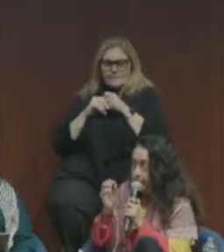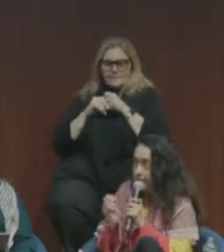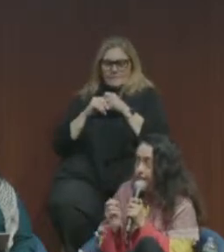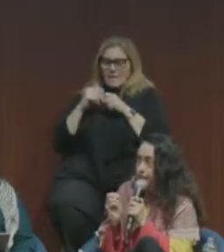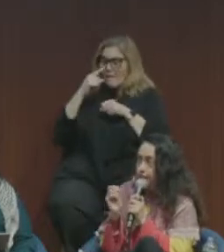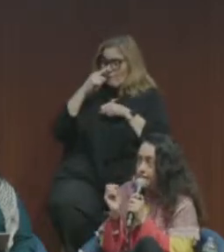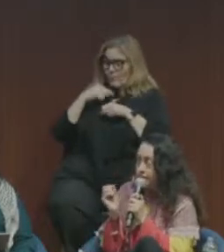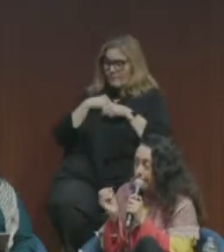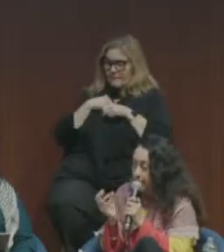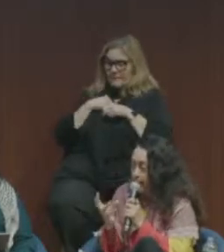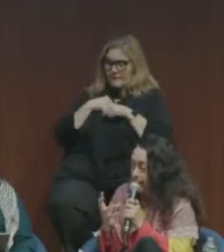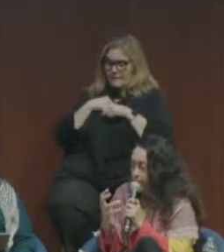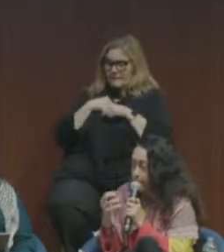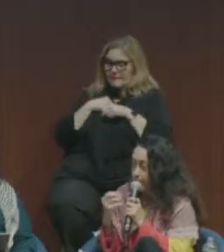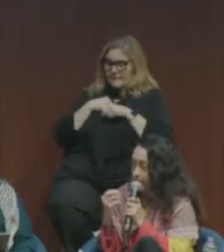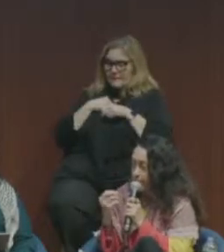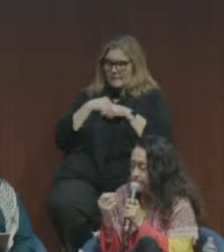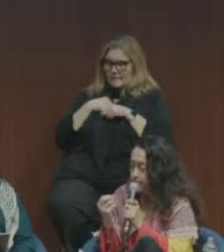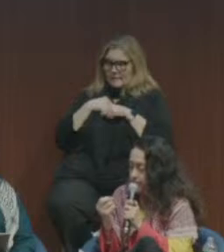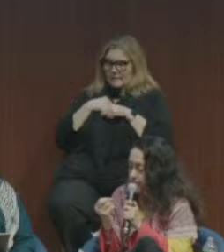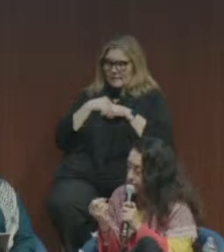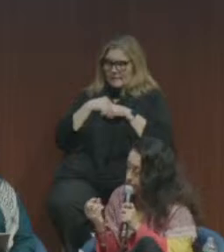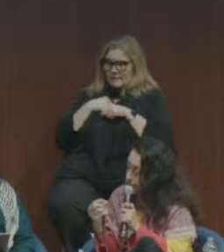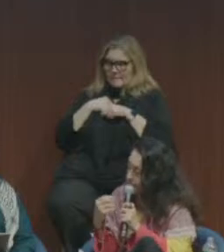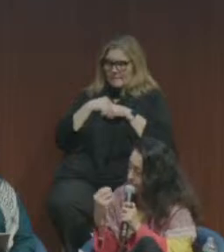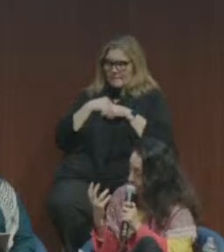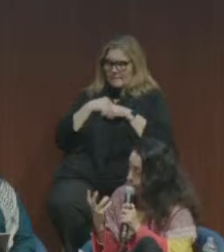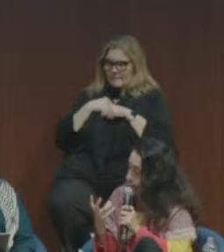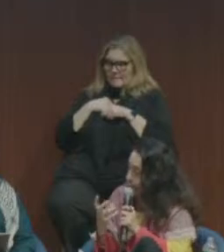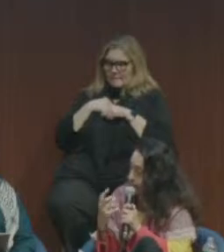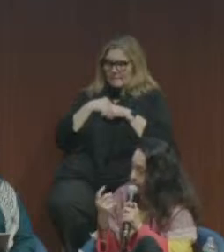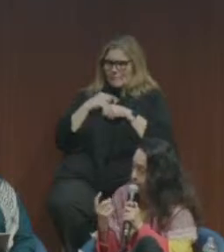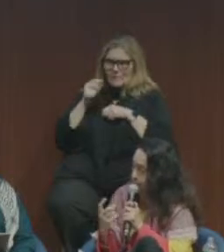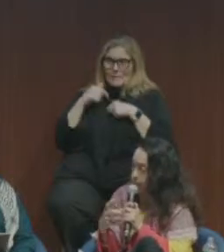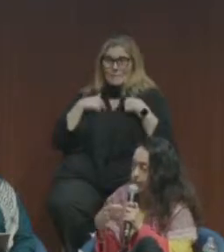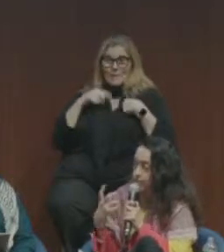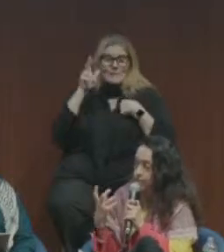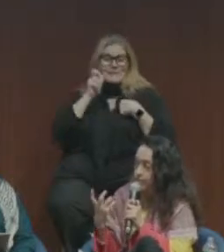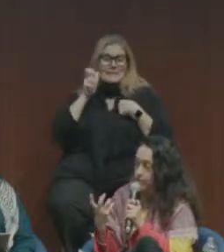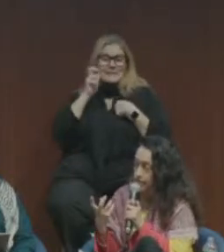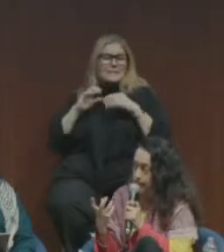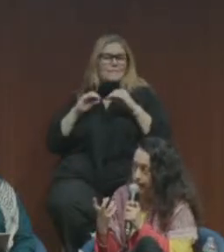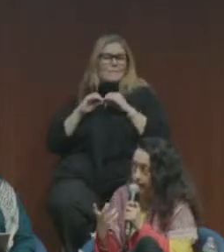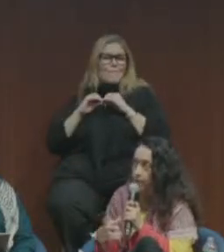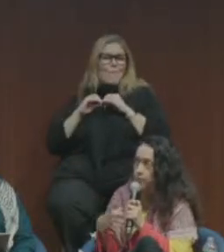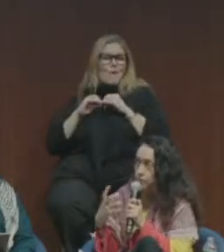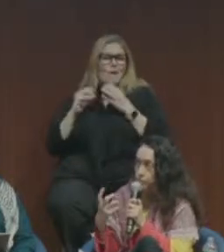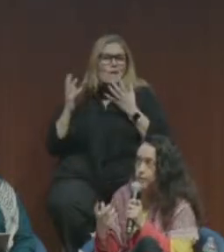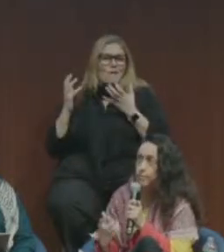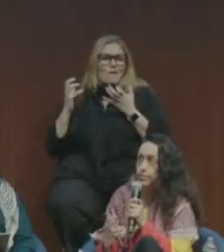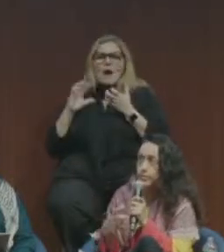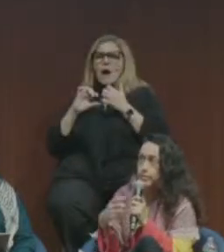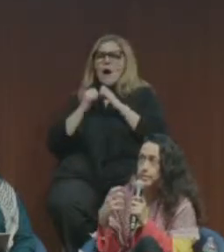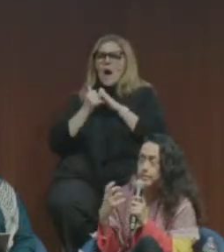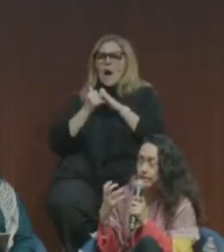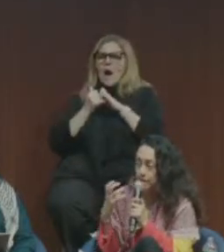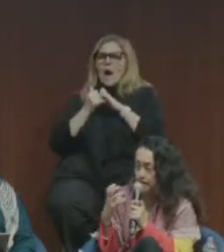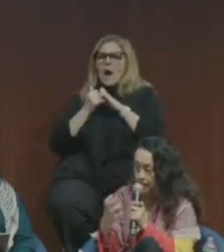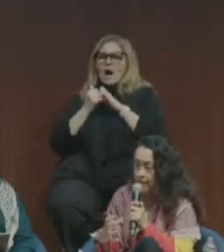For me, the thing I wanted to listen more and explore on this, how do we